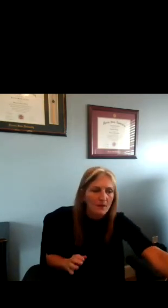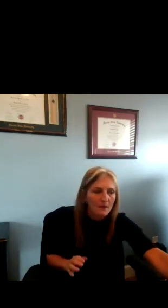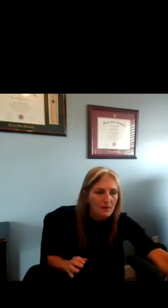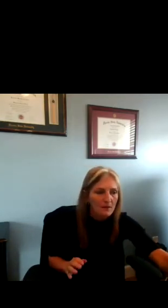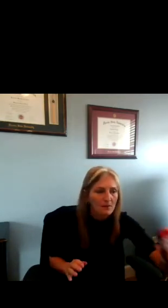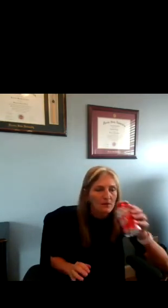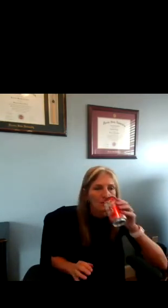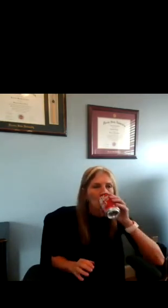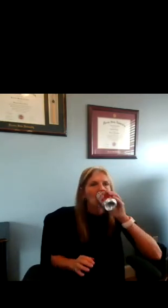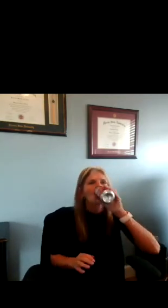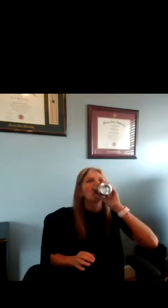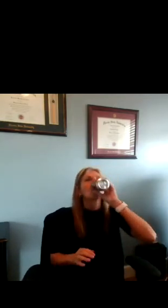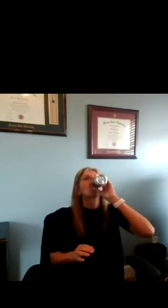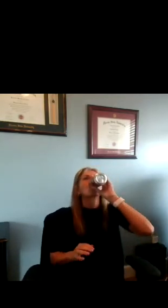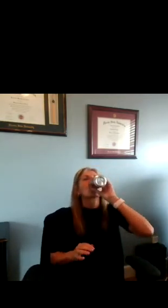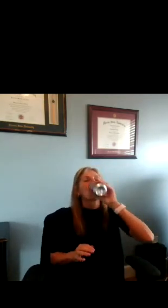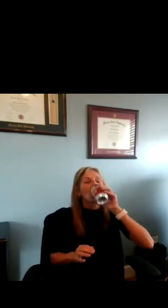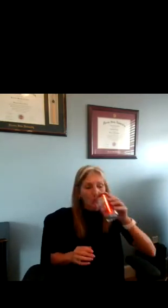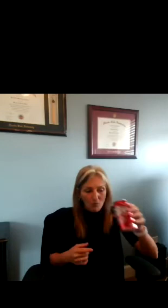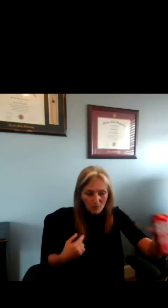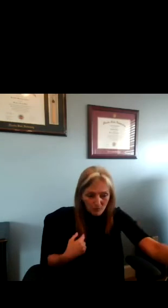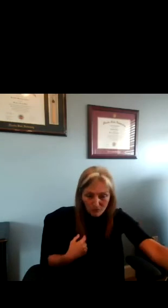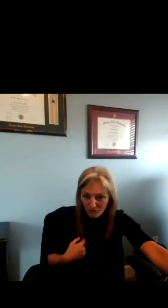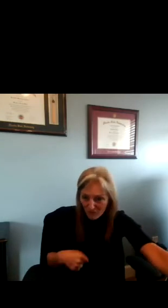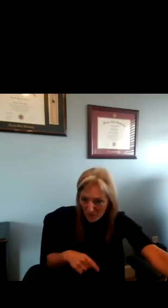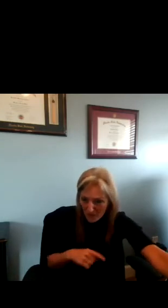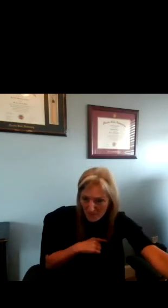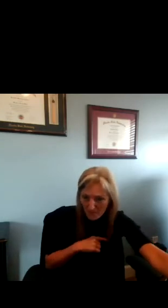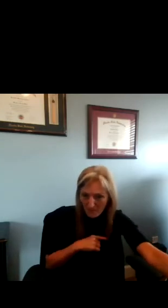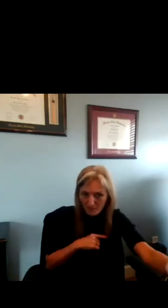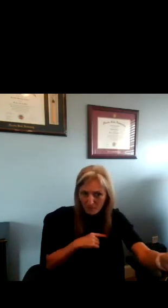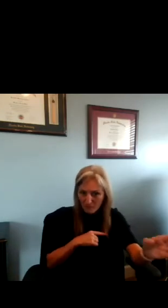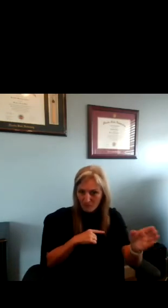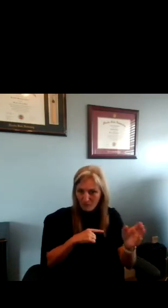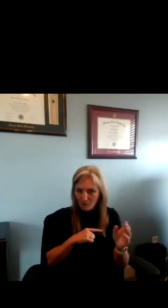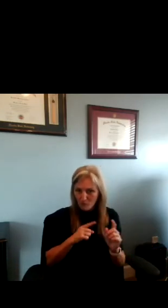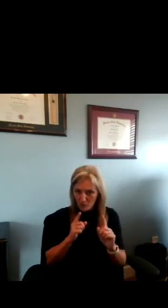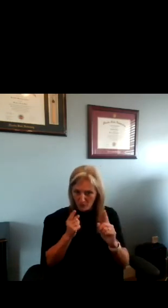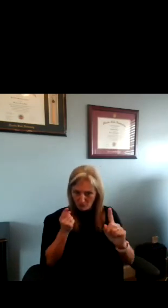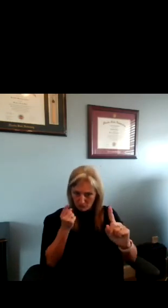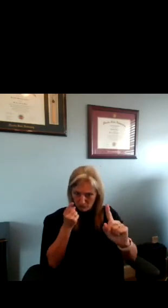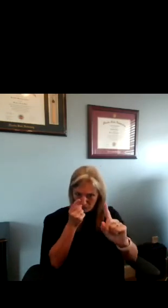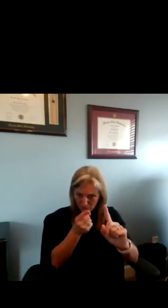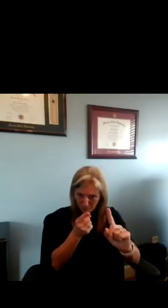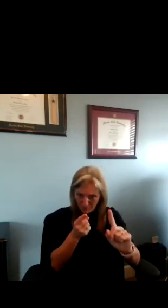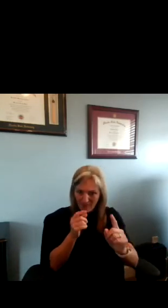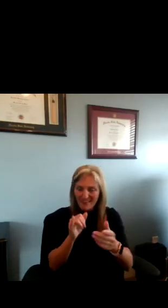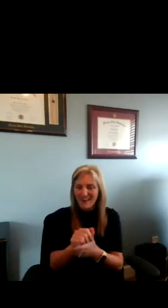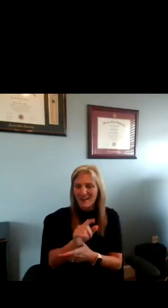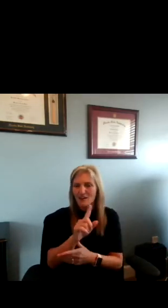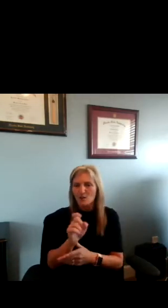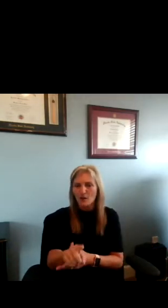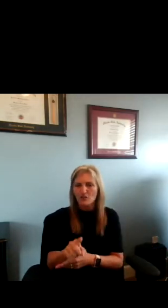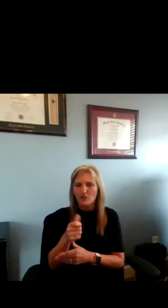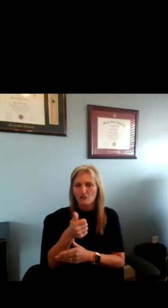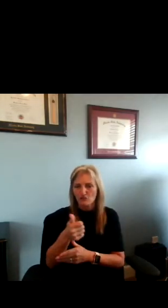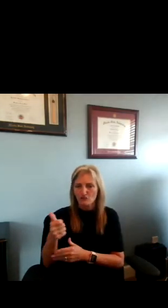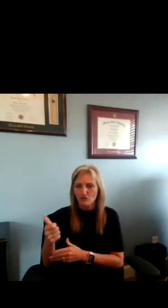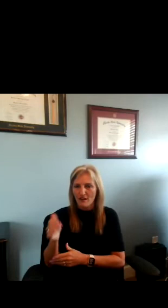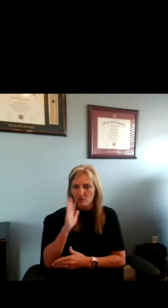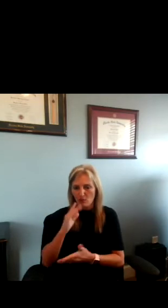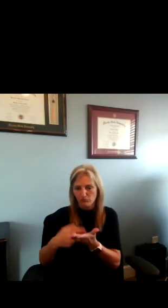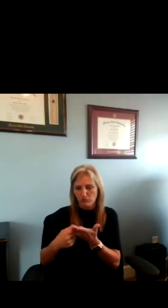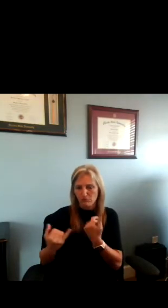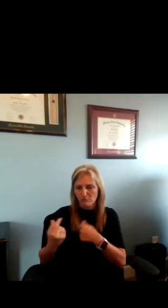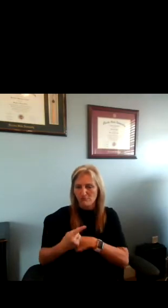Are we on the way there? Is the question you all are having a conversation about today.